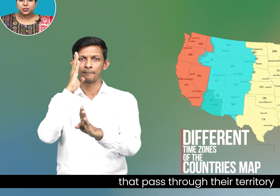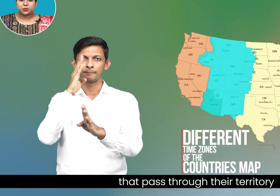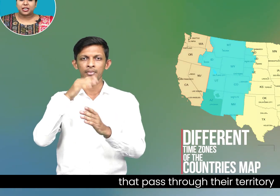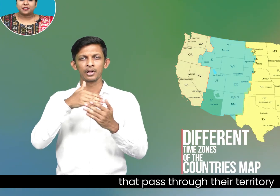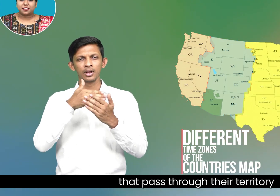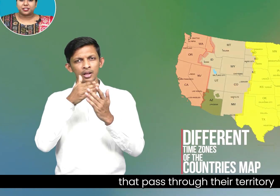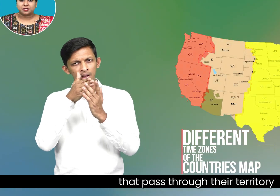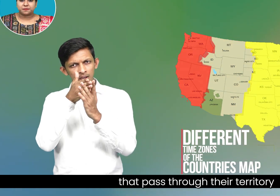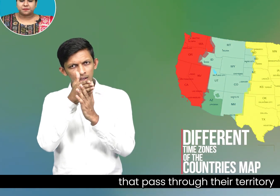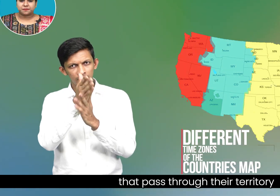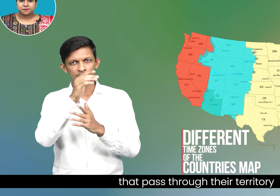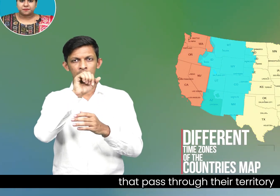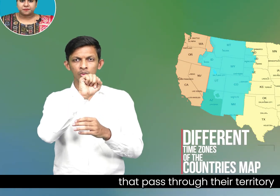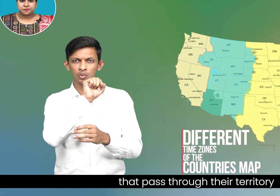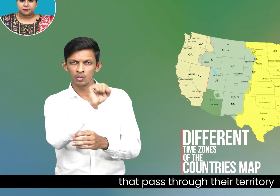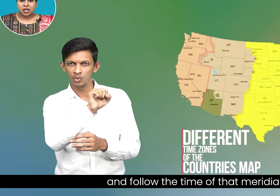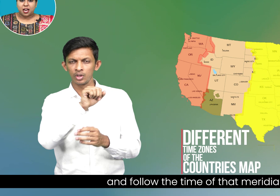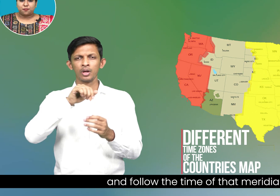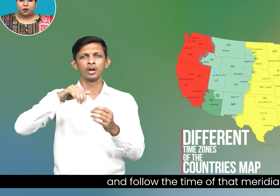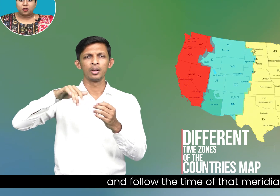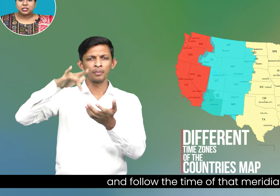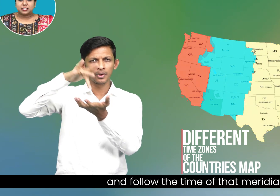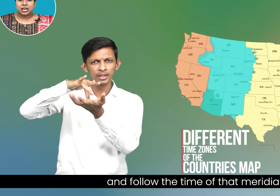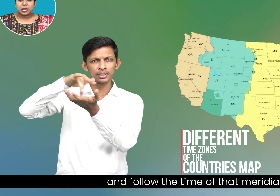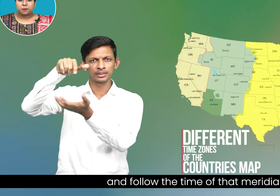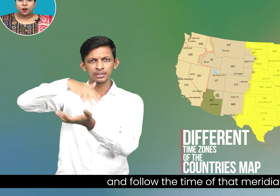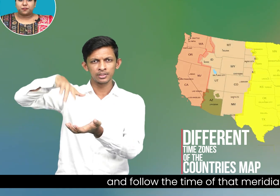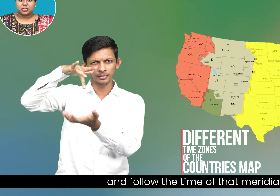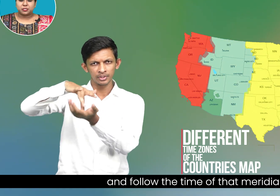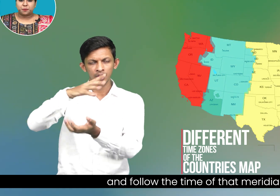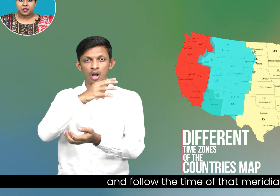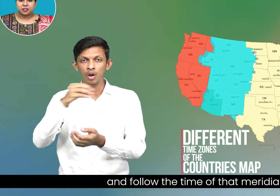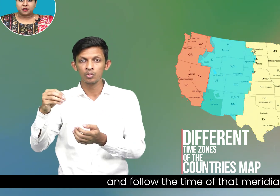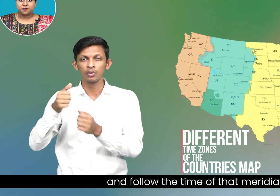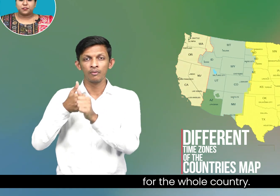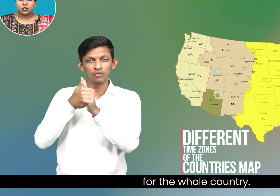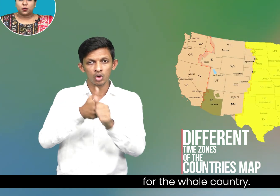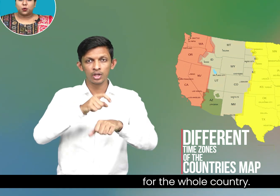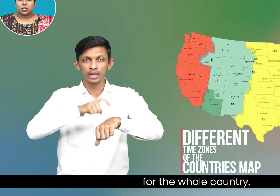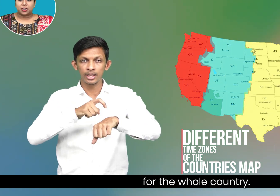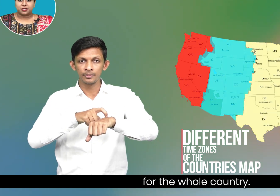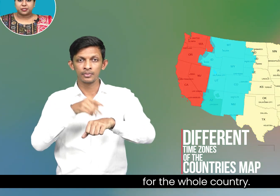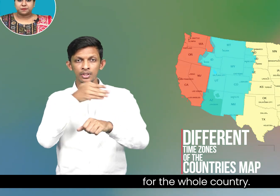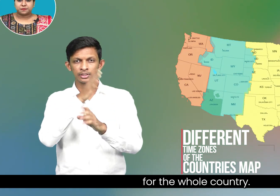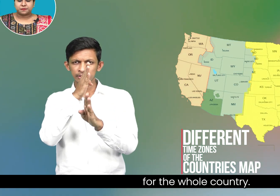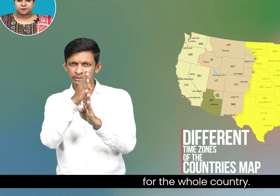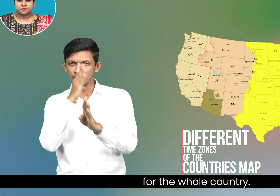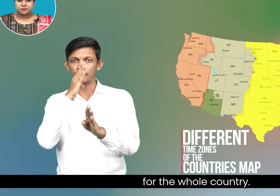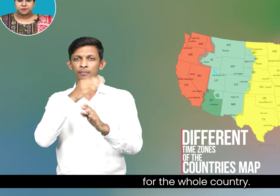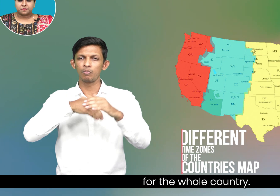pass through their territory. And follow the time of that meridian for the whole country.